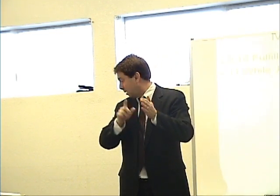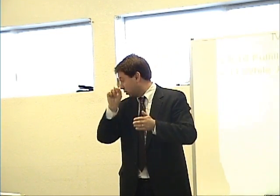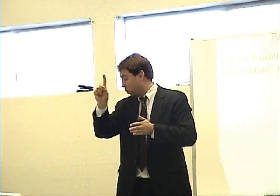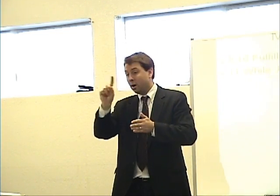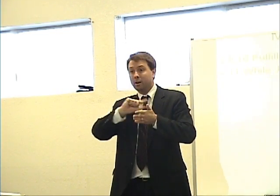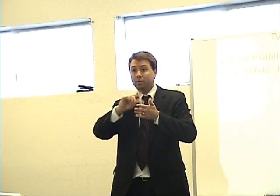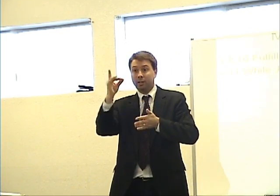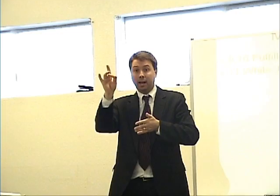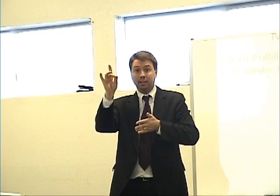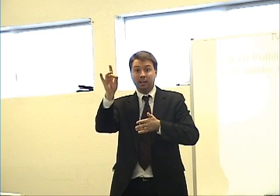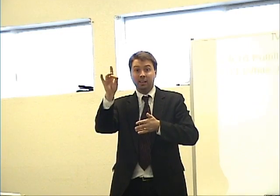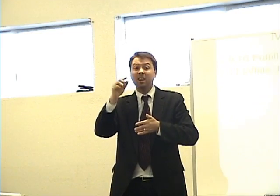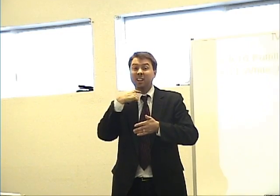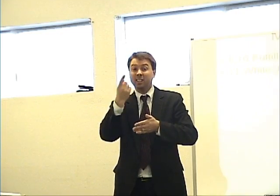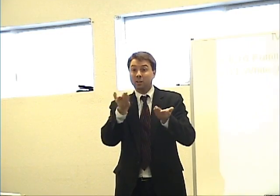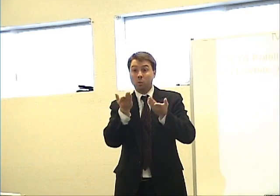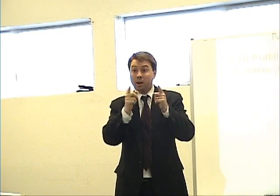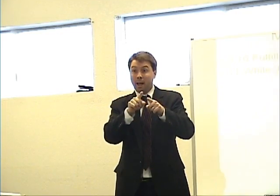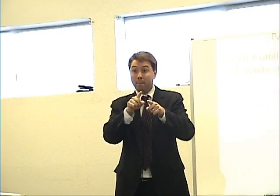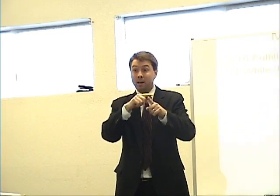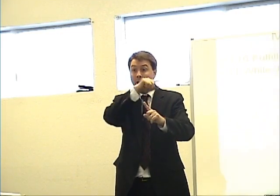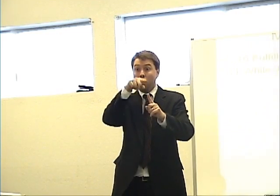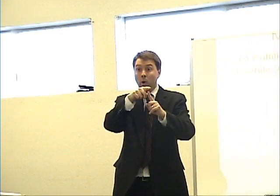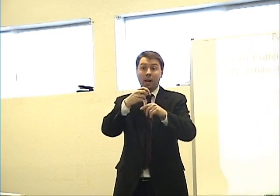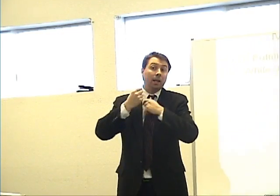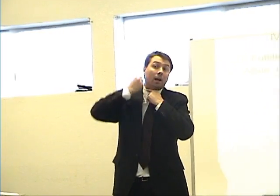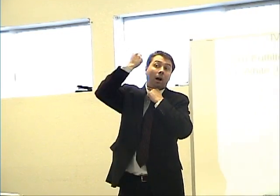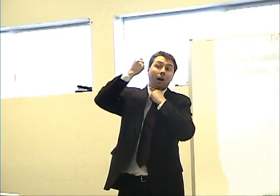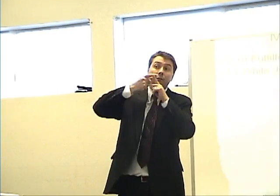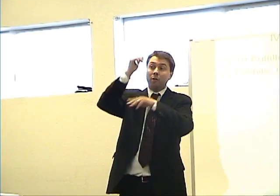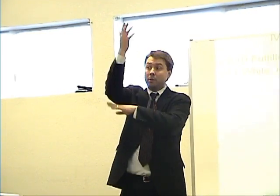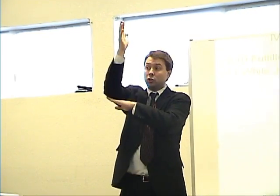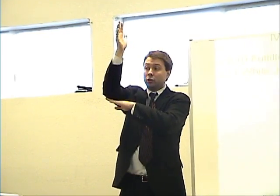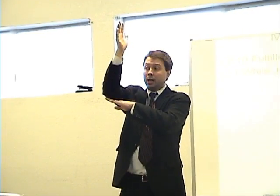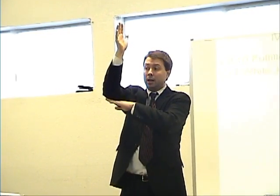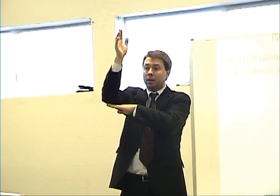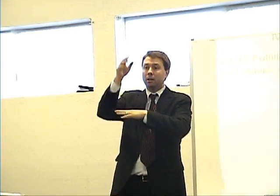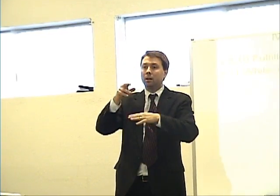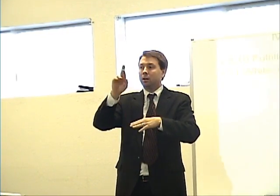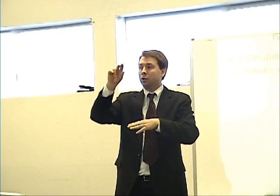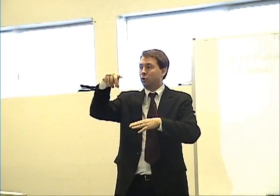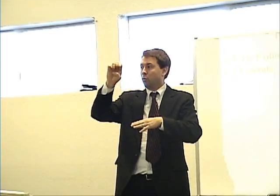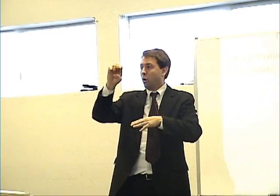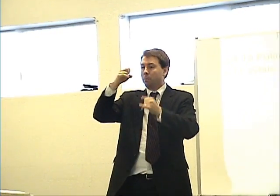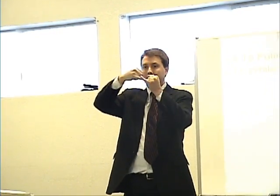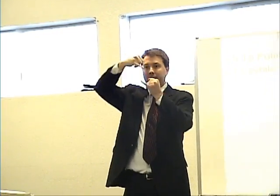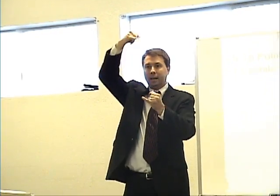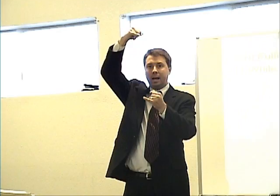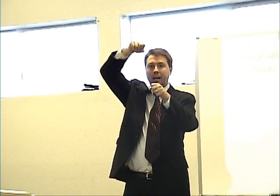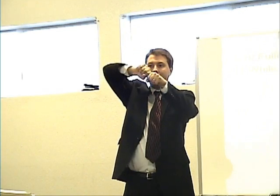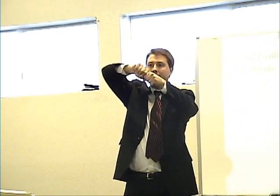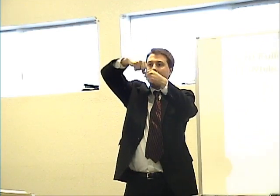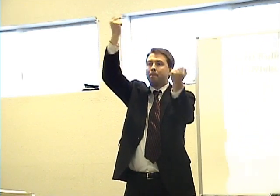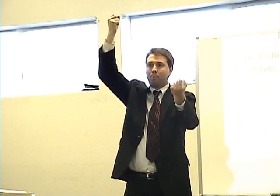chapter 1, verse 18, it tells what happened. When he hung from the tree, the rope, the line, it